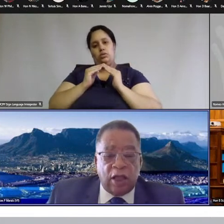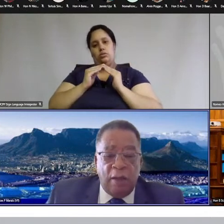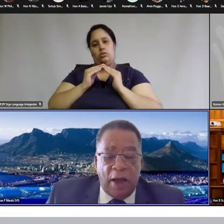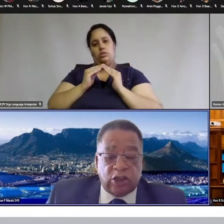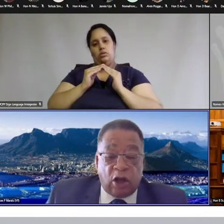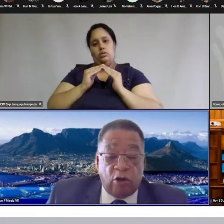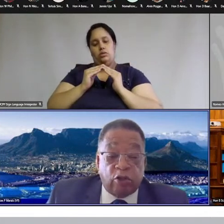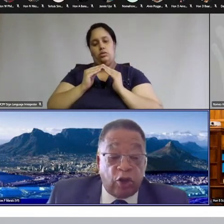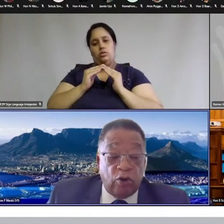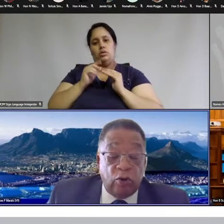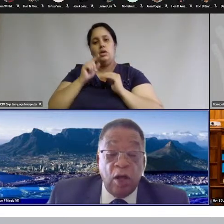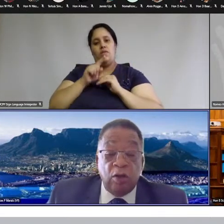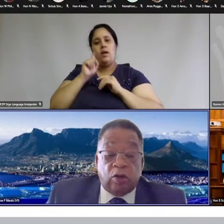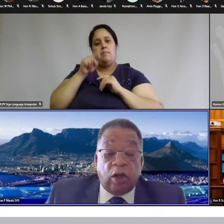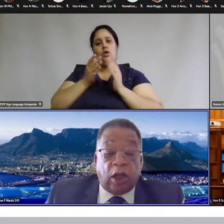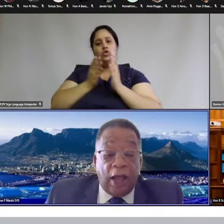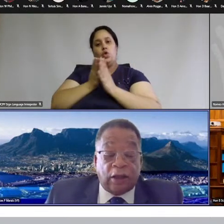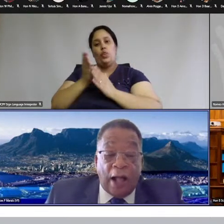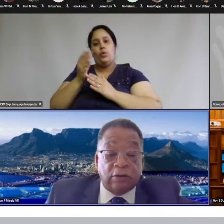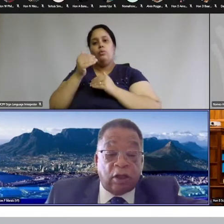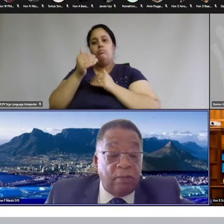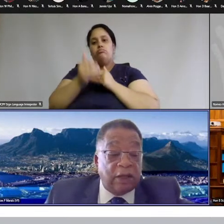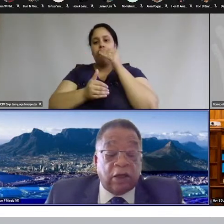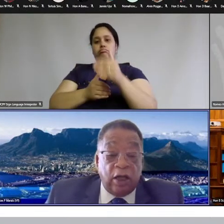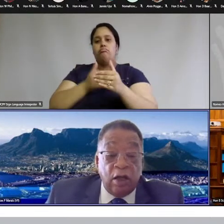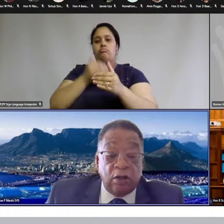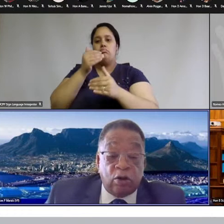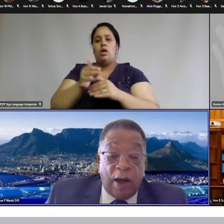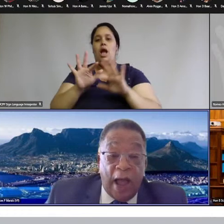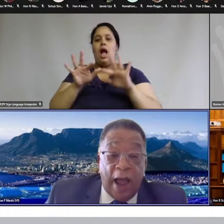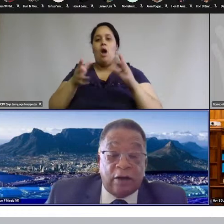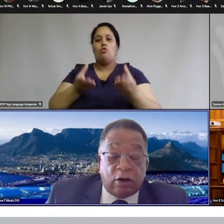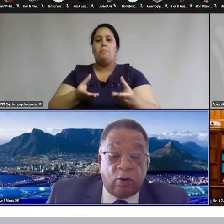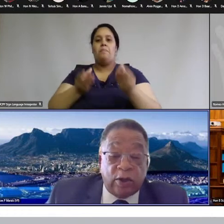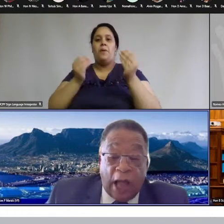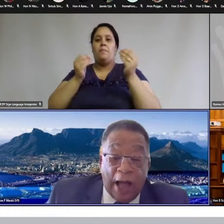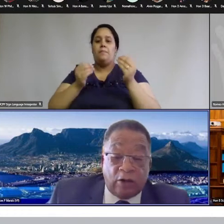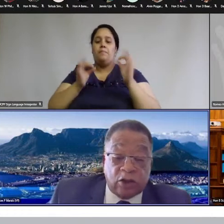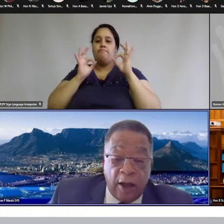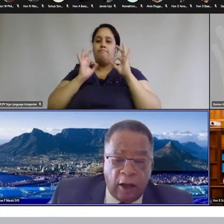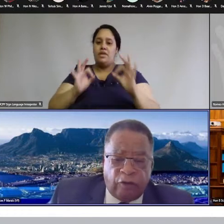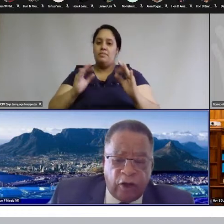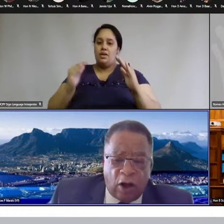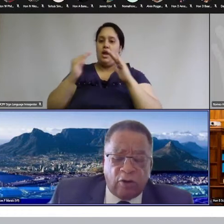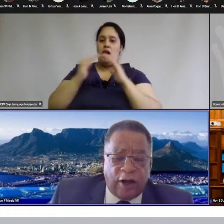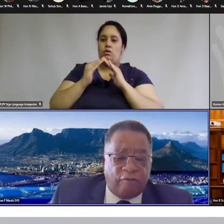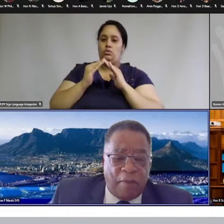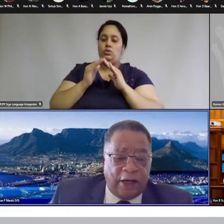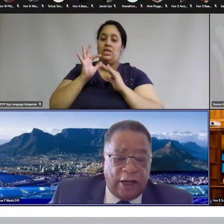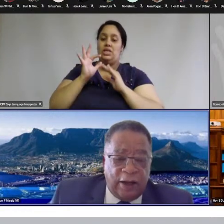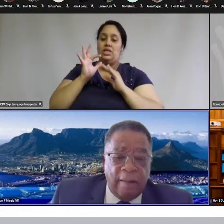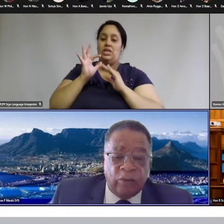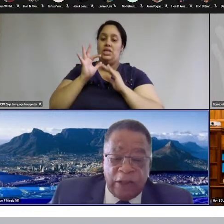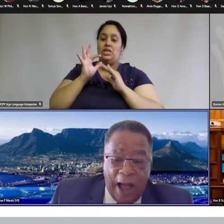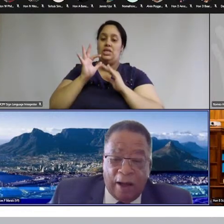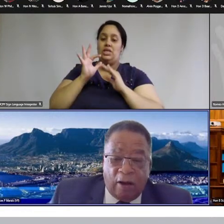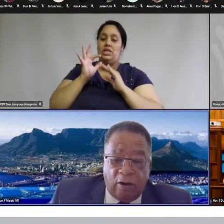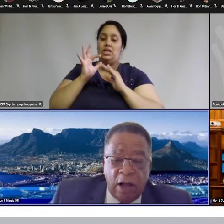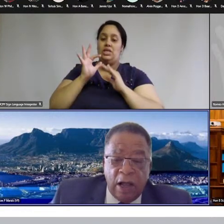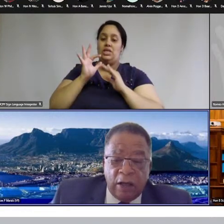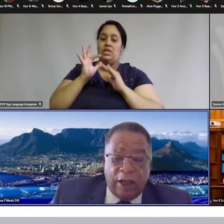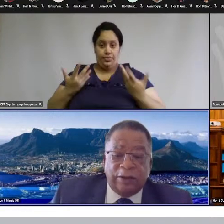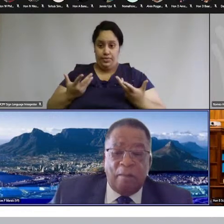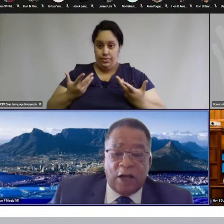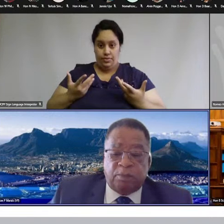stages they must go through to get ultimately to an adequate house. If you don't have money